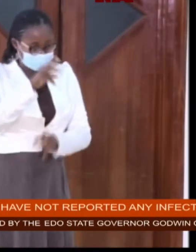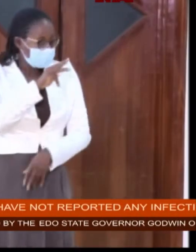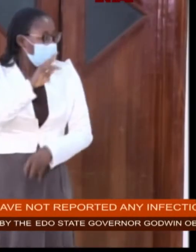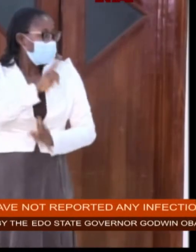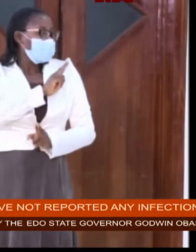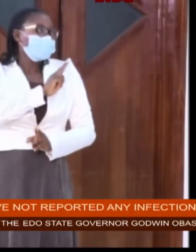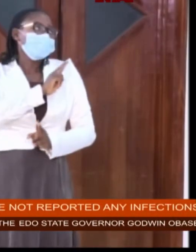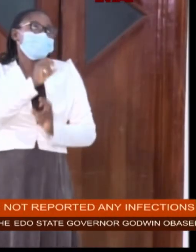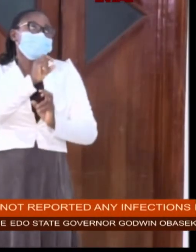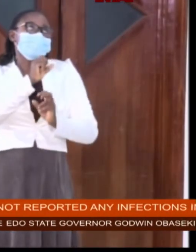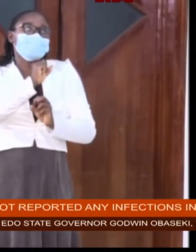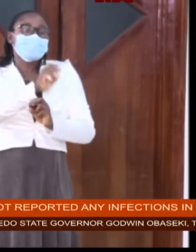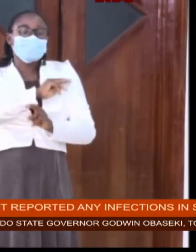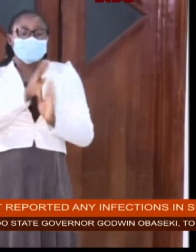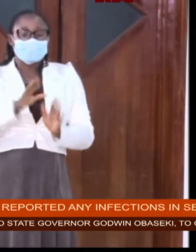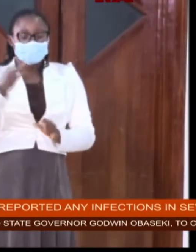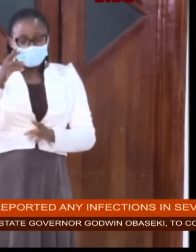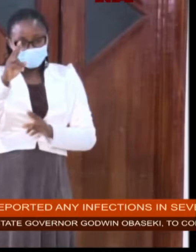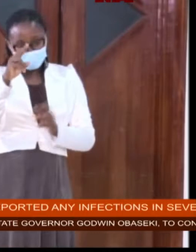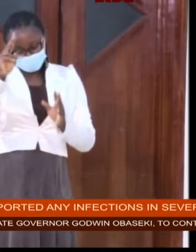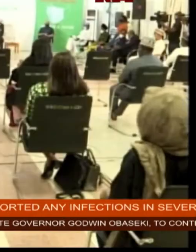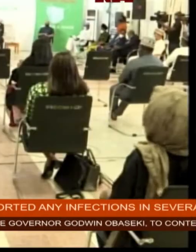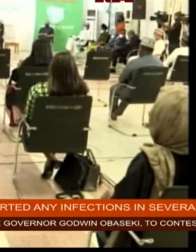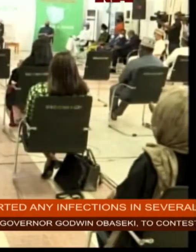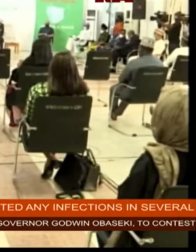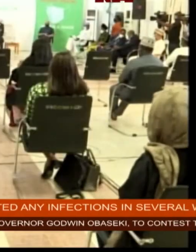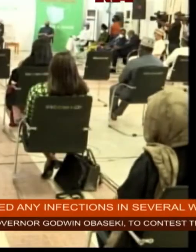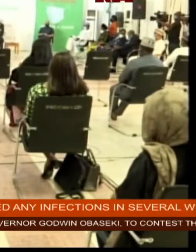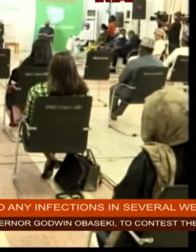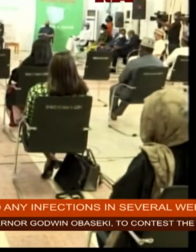Honorable Minister of State for Health to take the podium.